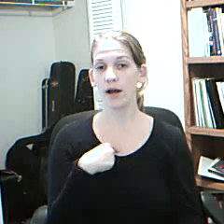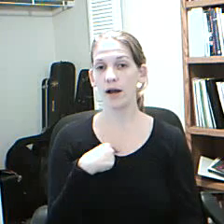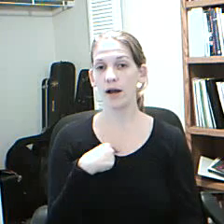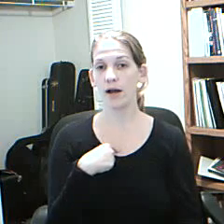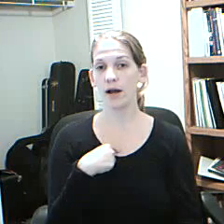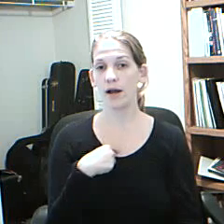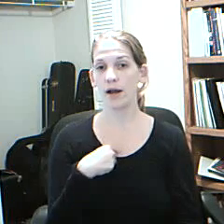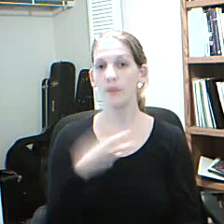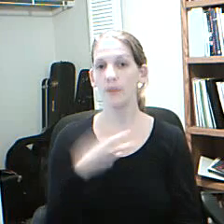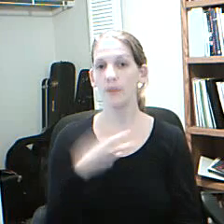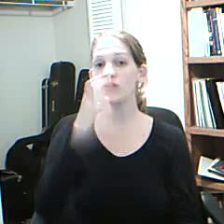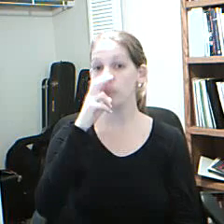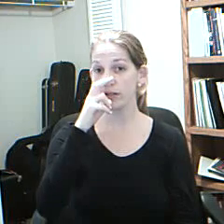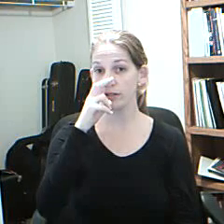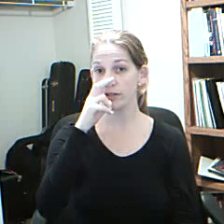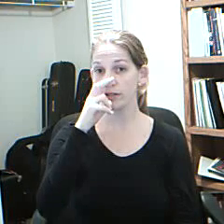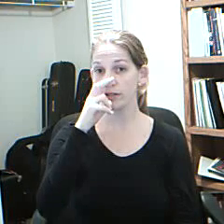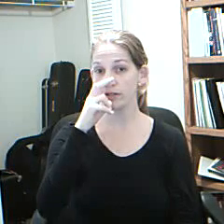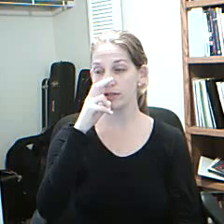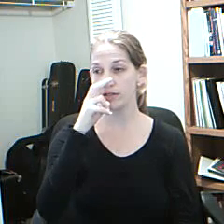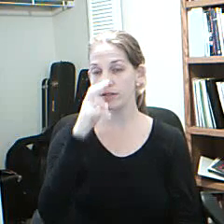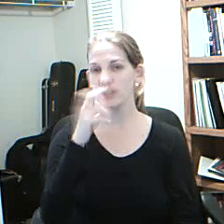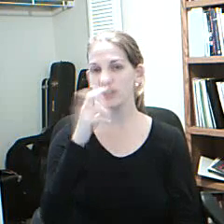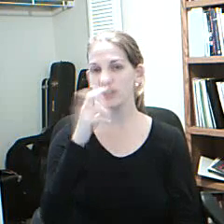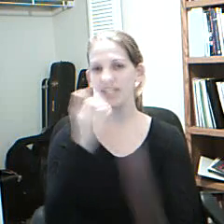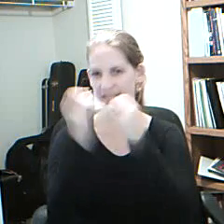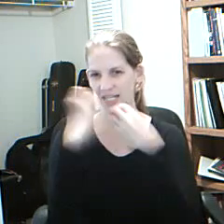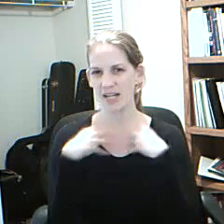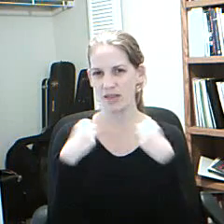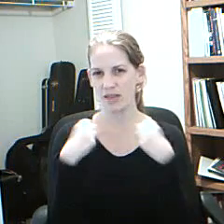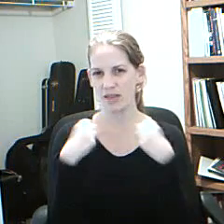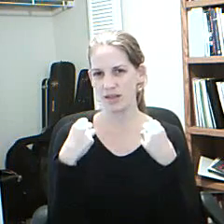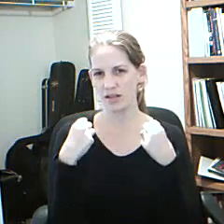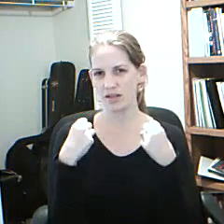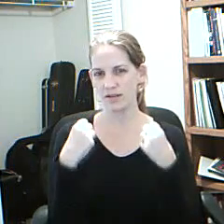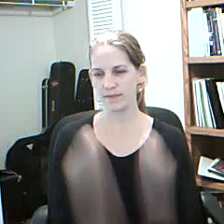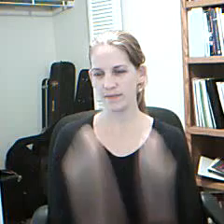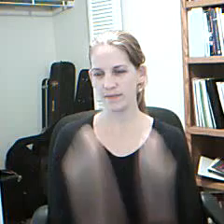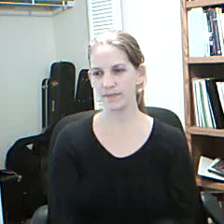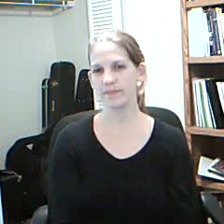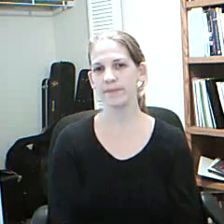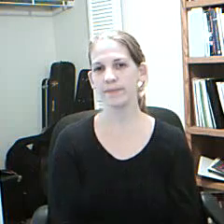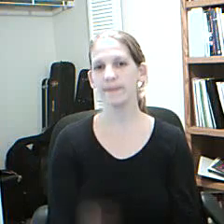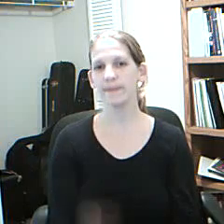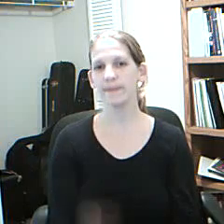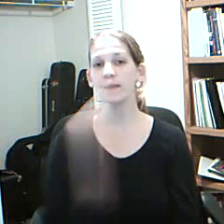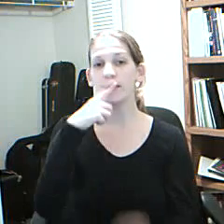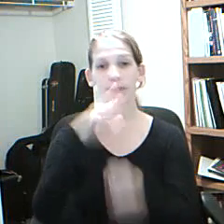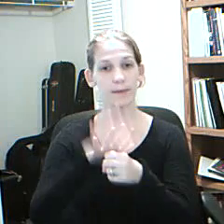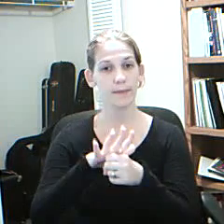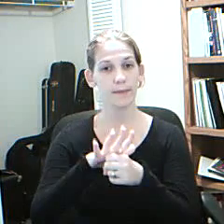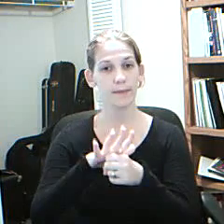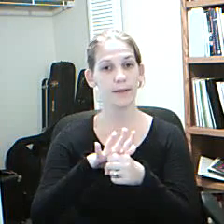good for my heart and my weight, and committing to an exercise routine, drinking 8